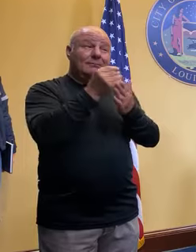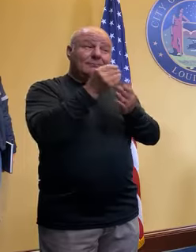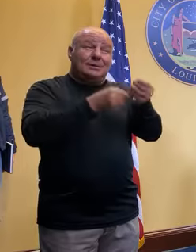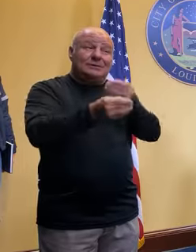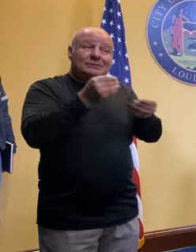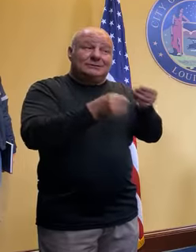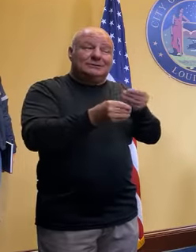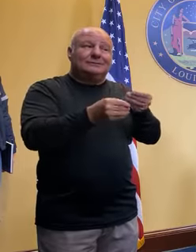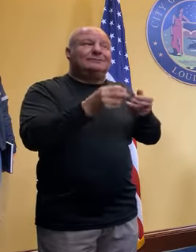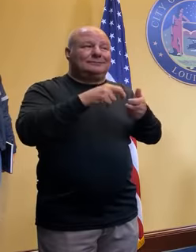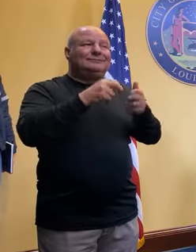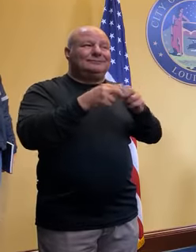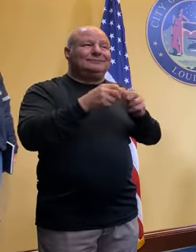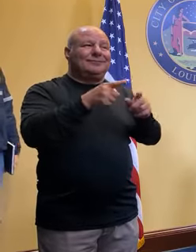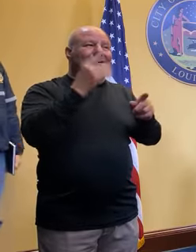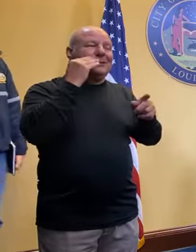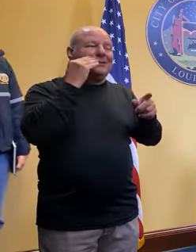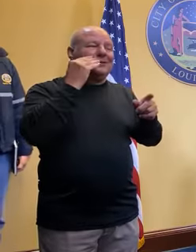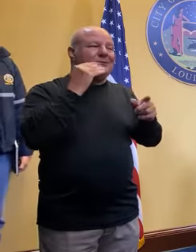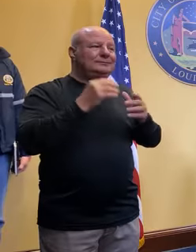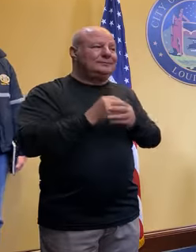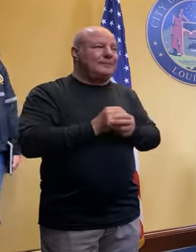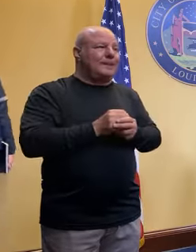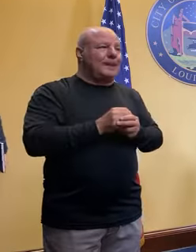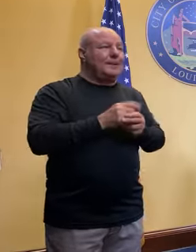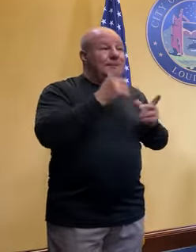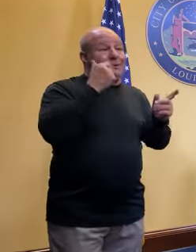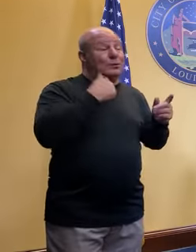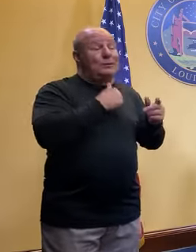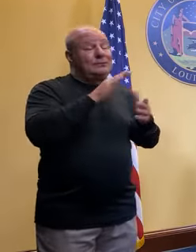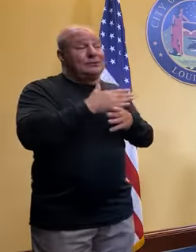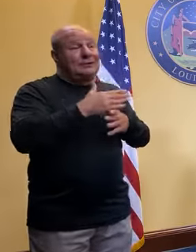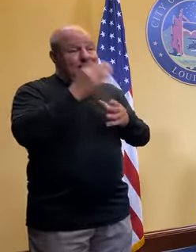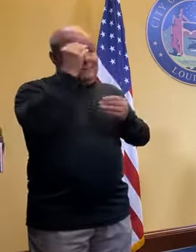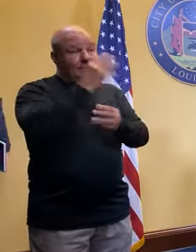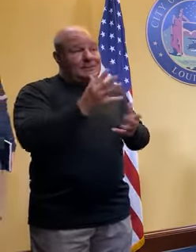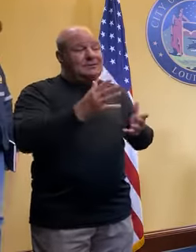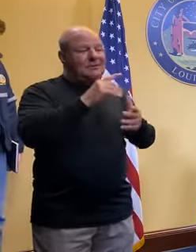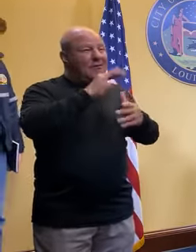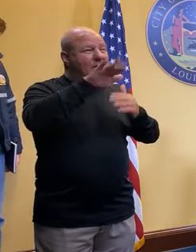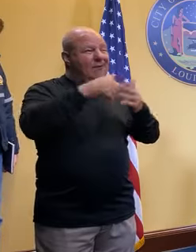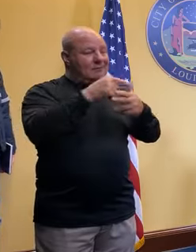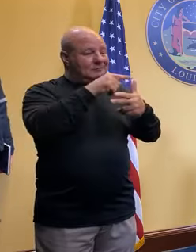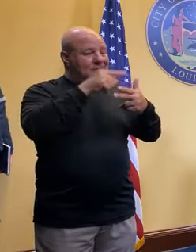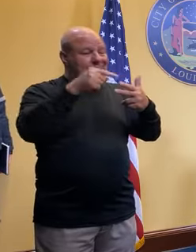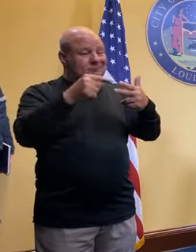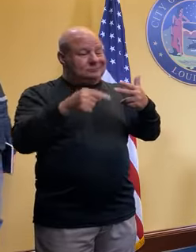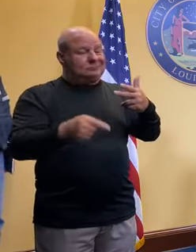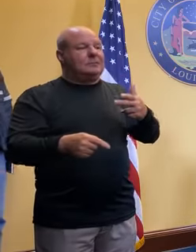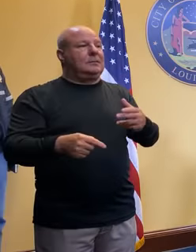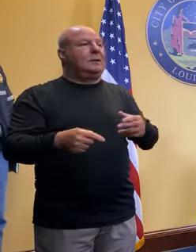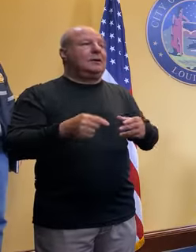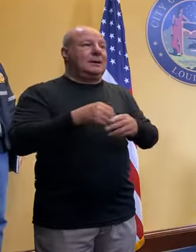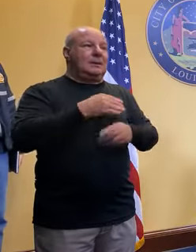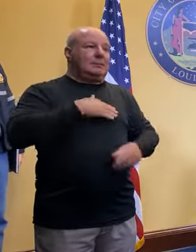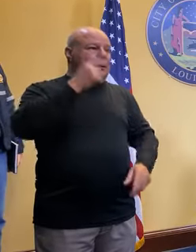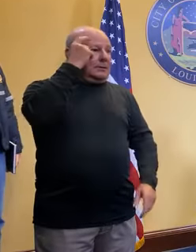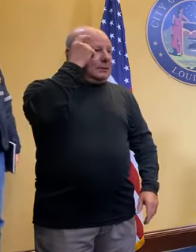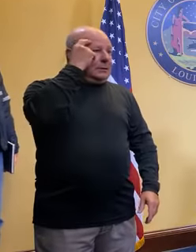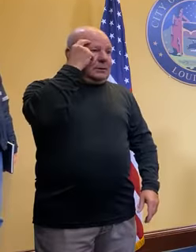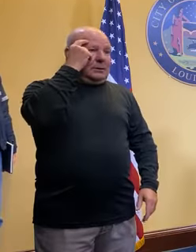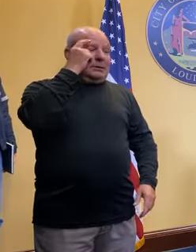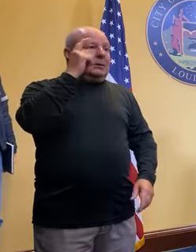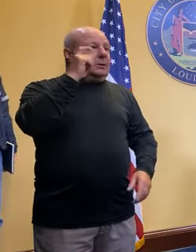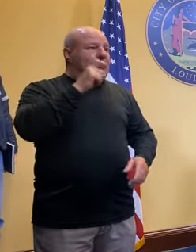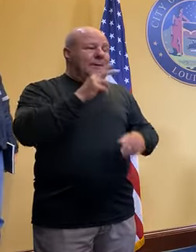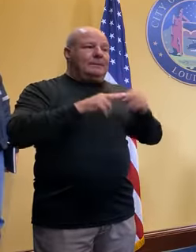that so much about, as we have shared. So with all of those things in my mind, we have to build